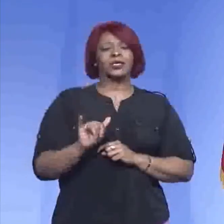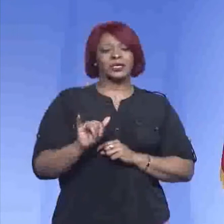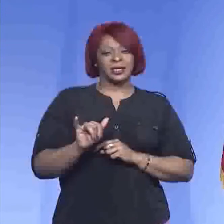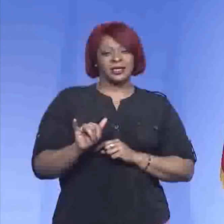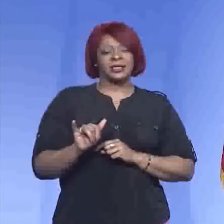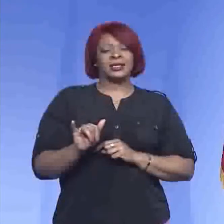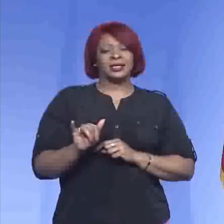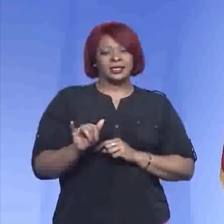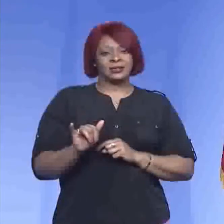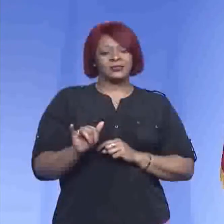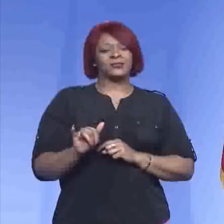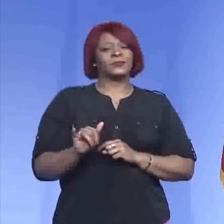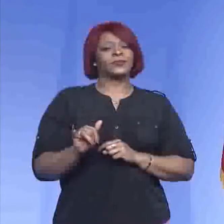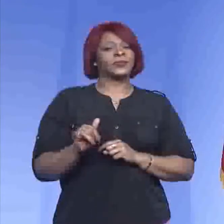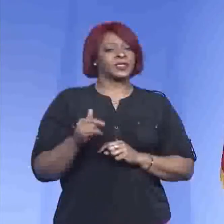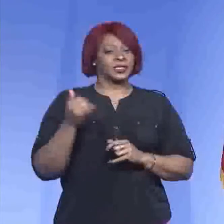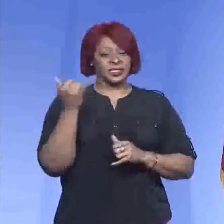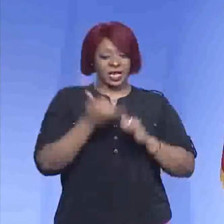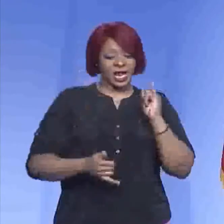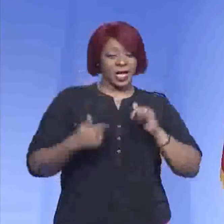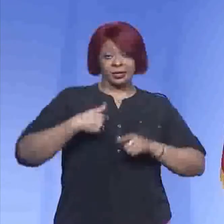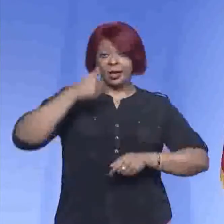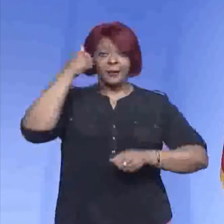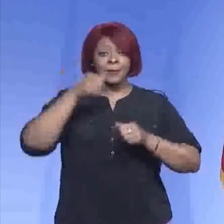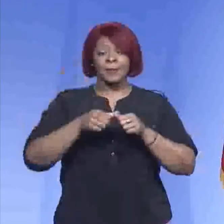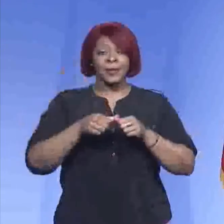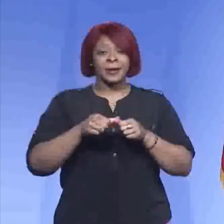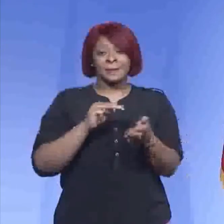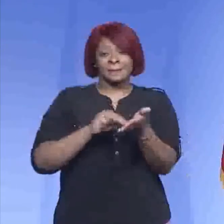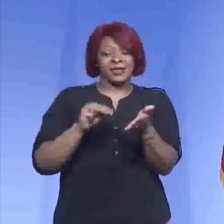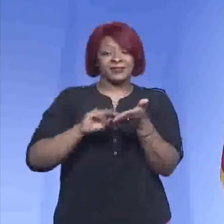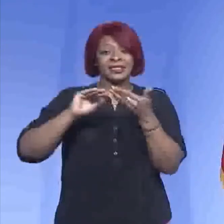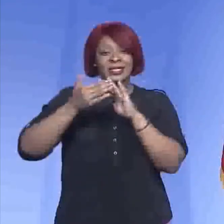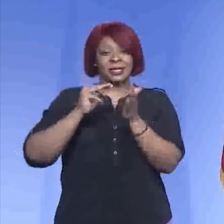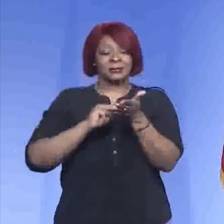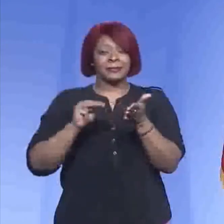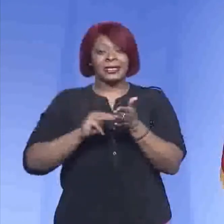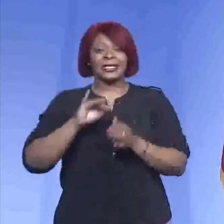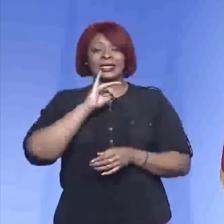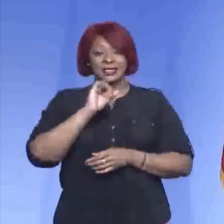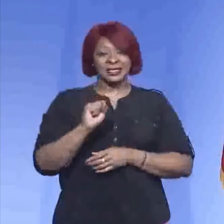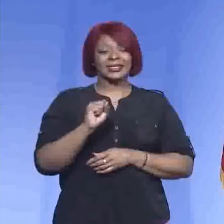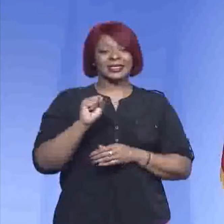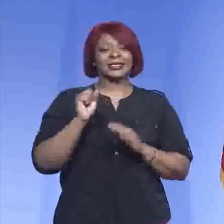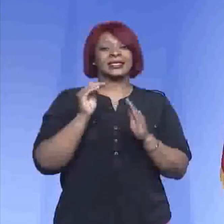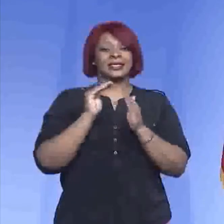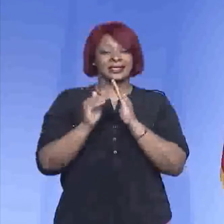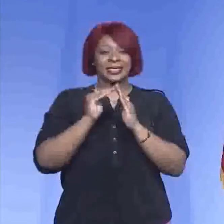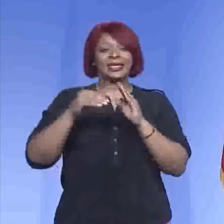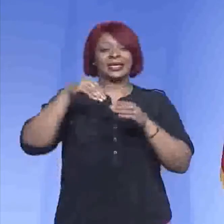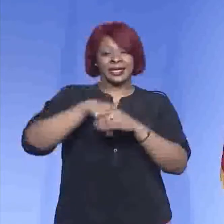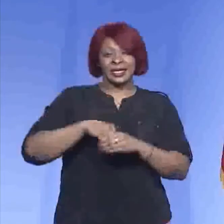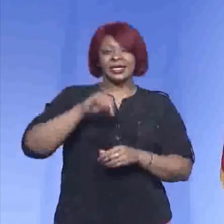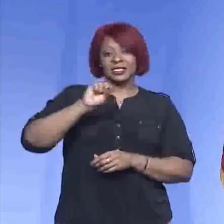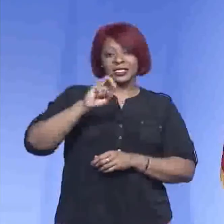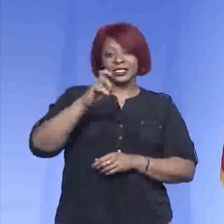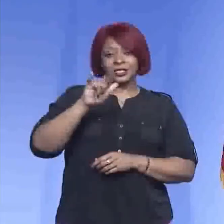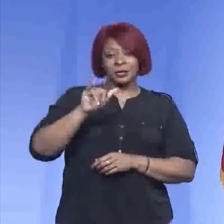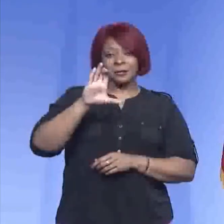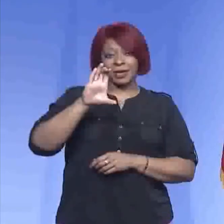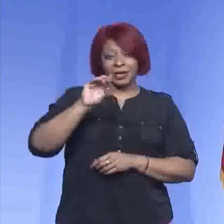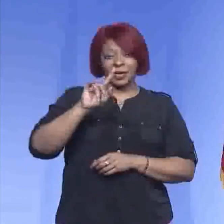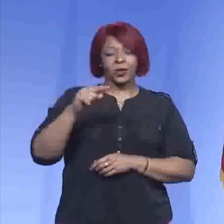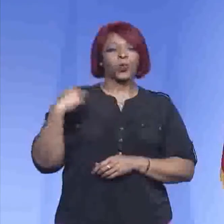and from last that I remember, Memphis, the city of Memphis is a city in Shelby County. We